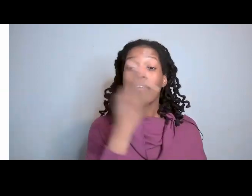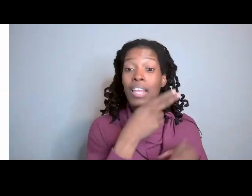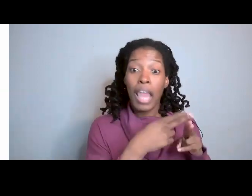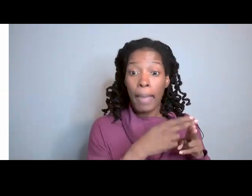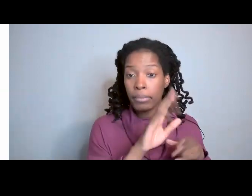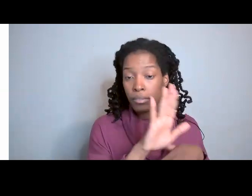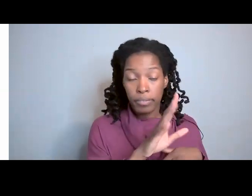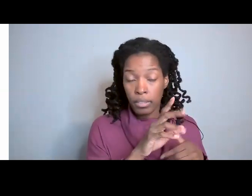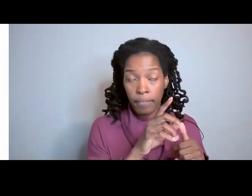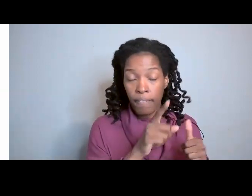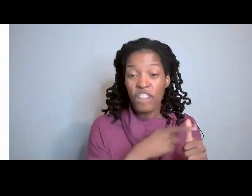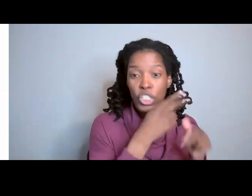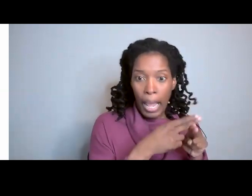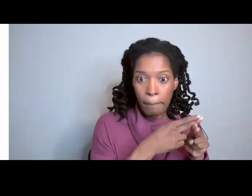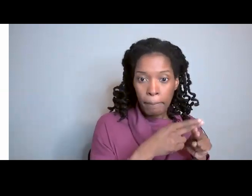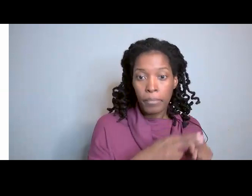should be first name.